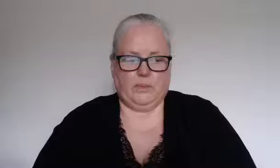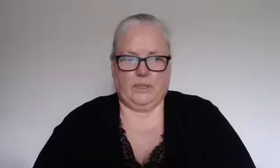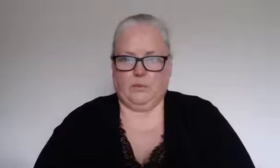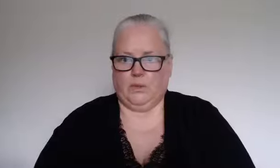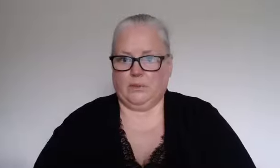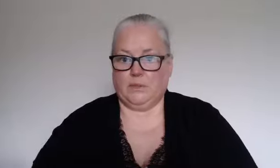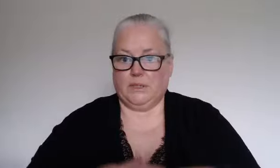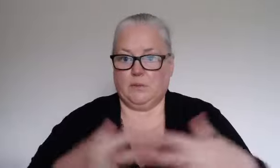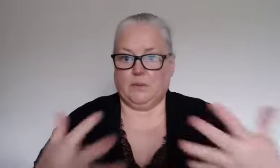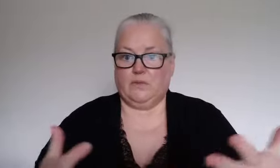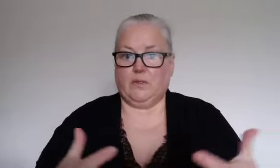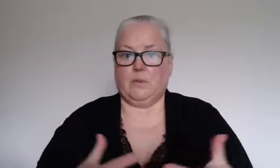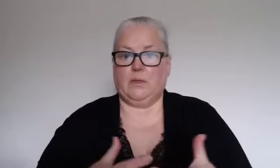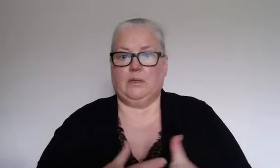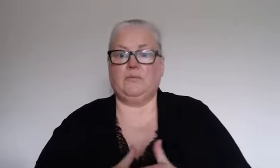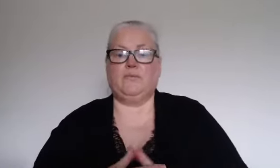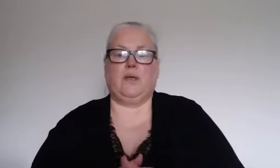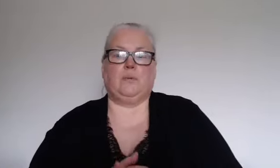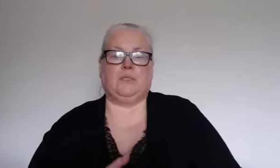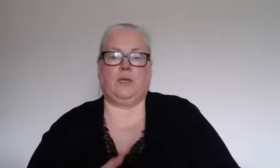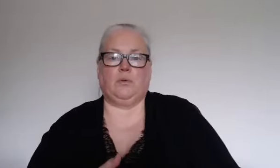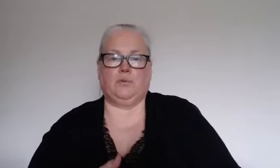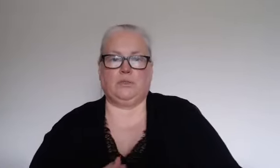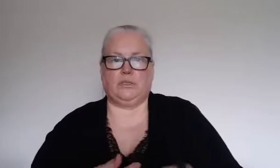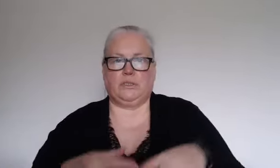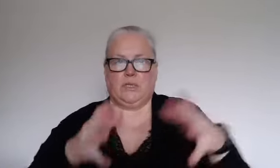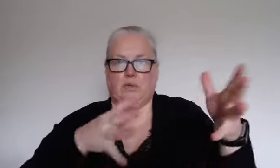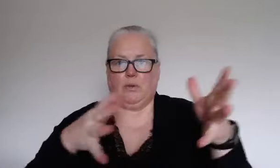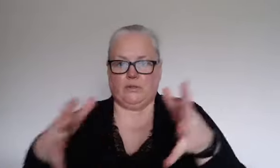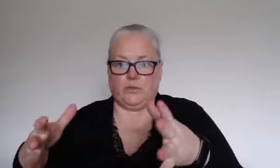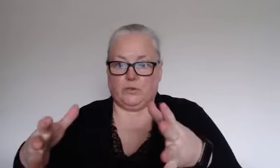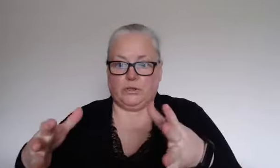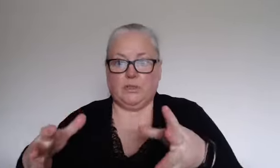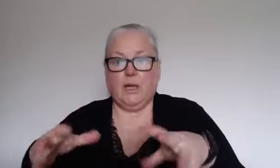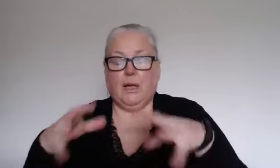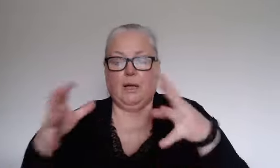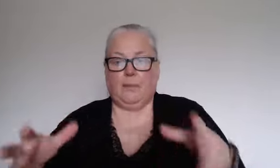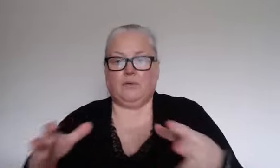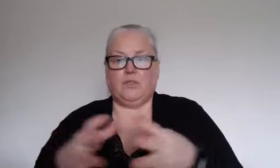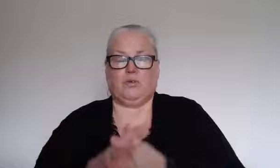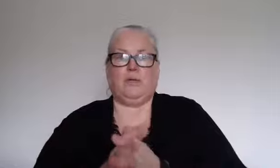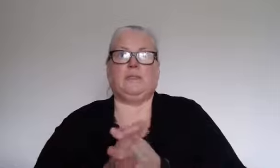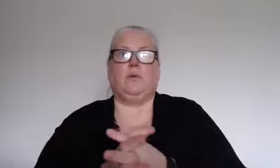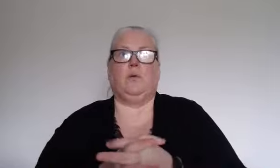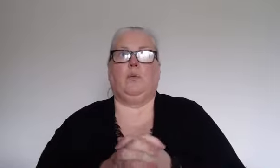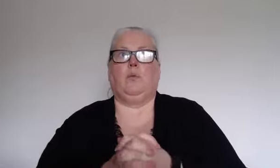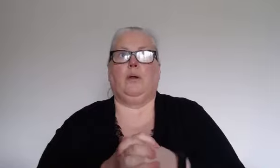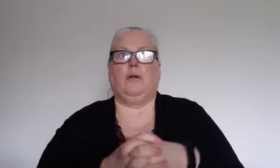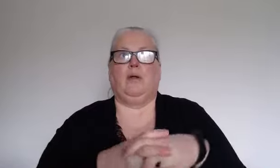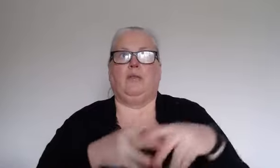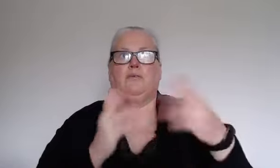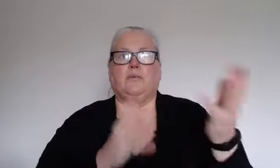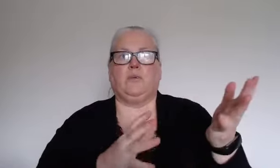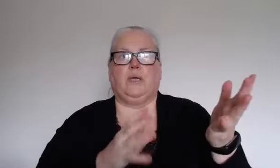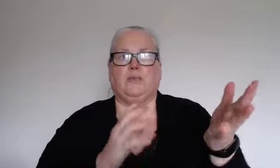everybody, and welcome to this week's Facebook Live. Today we're going to continue our discussion about stress. The first week I talked